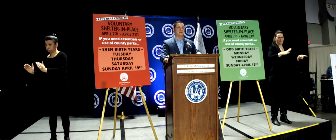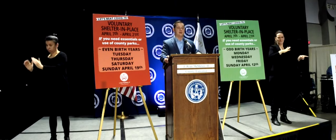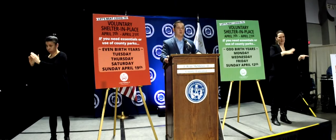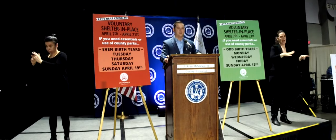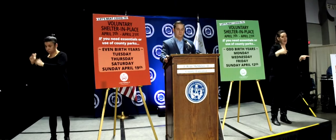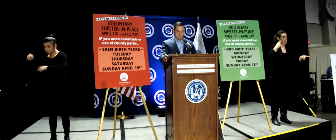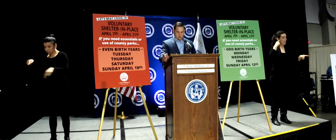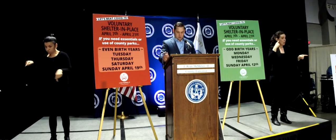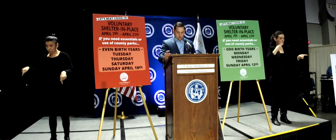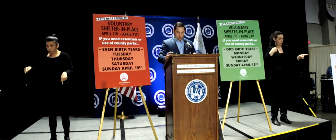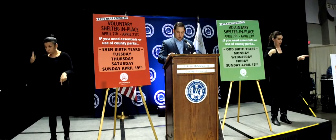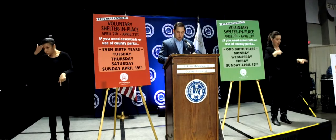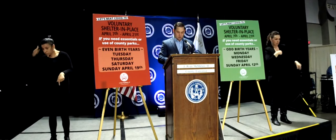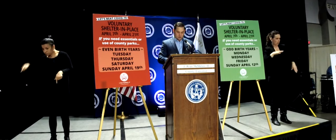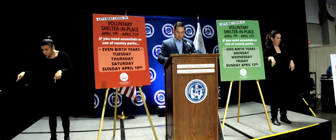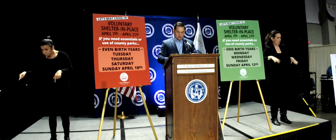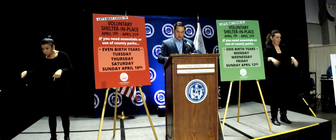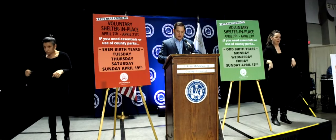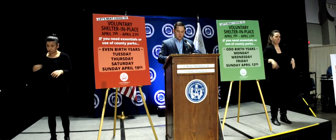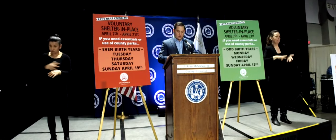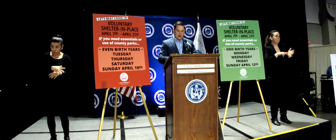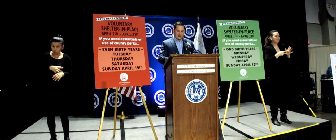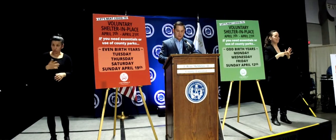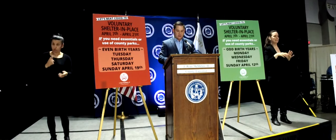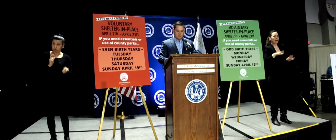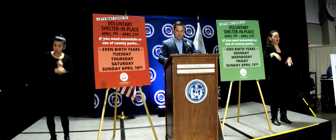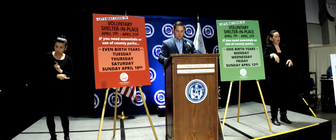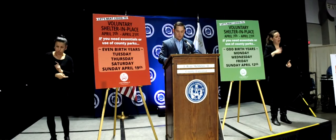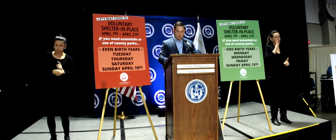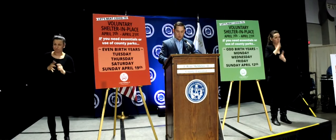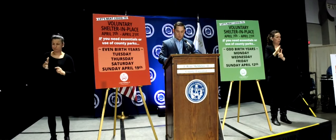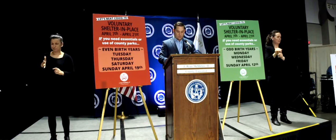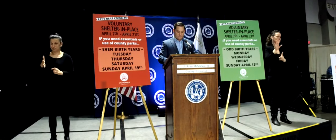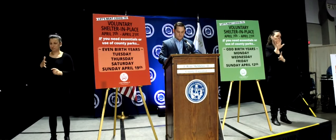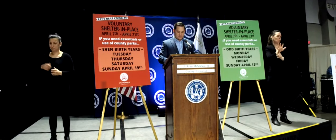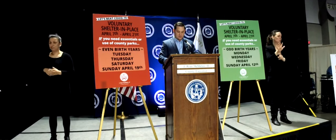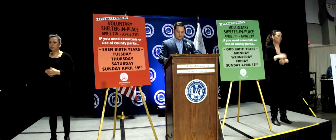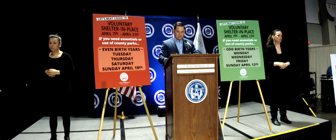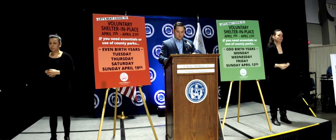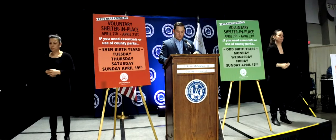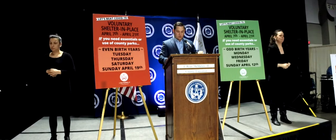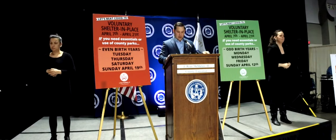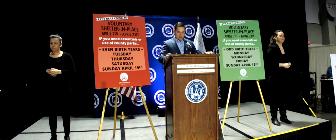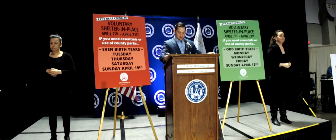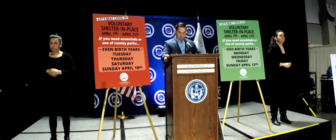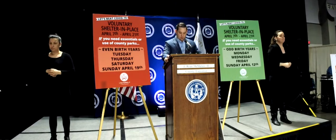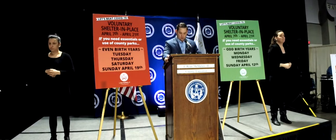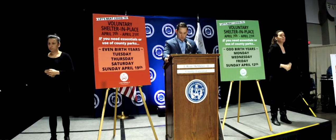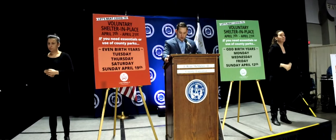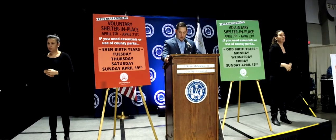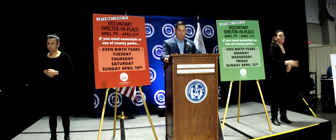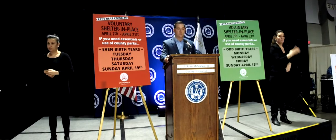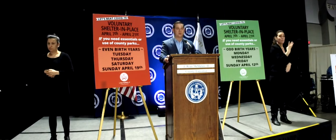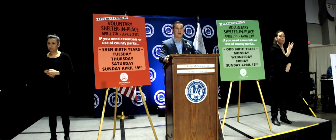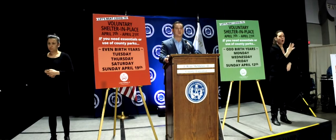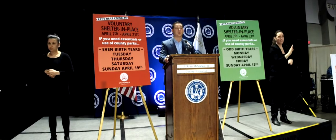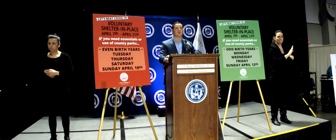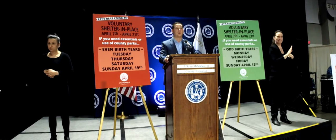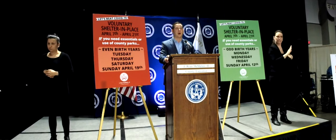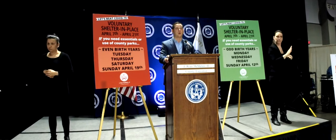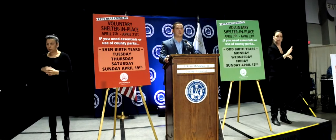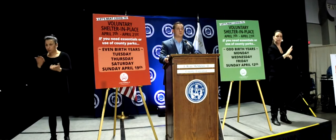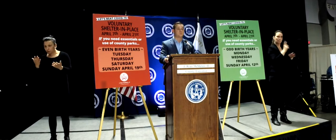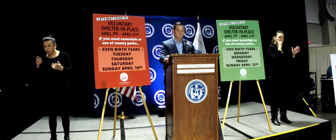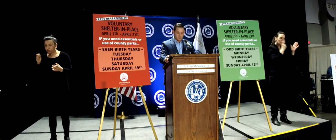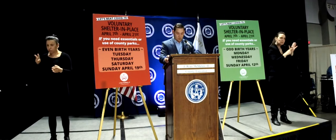direct contact with them. So saying that, I do want to highlight these 4 businesses where we asked the public for help over the last